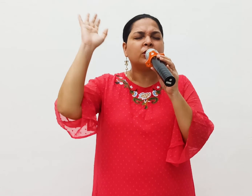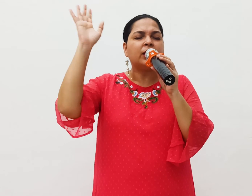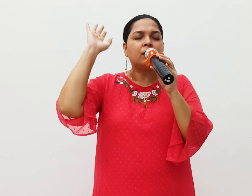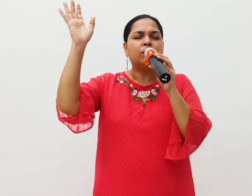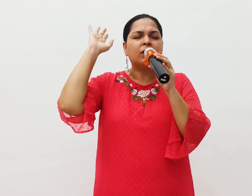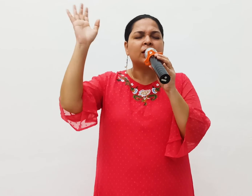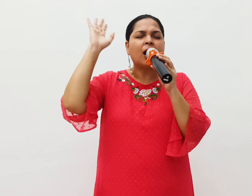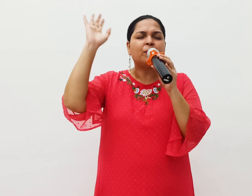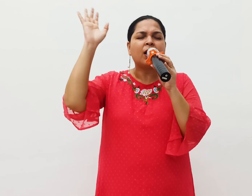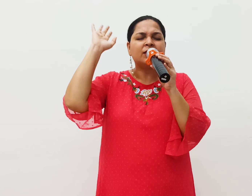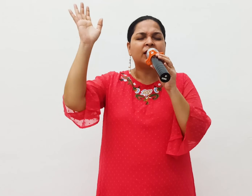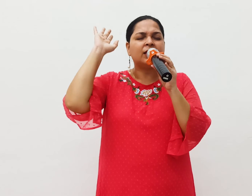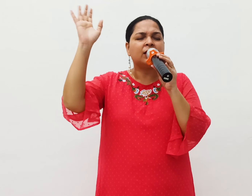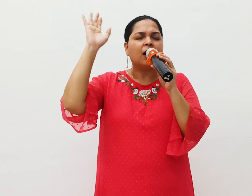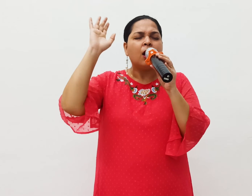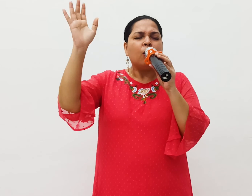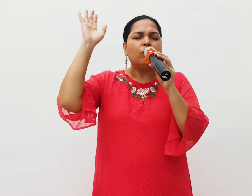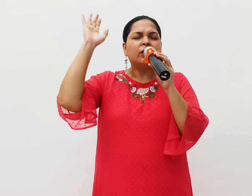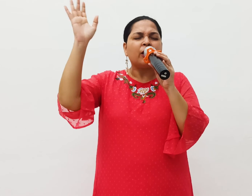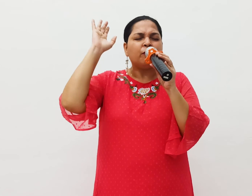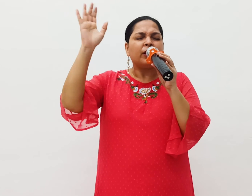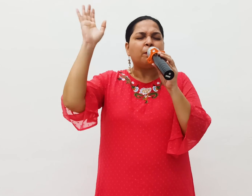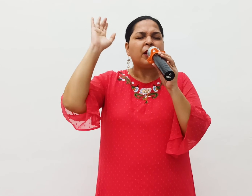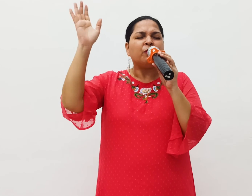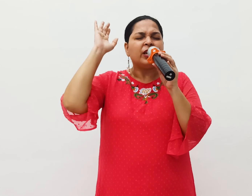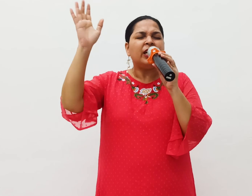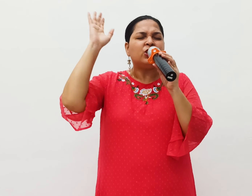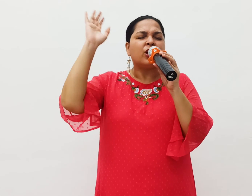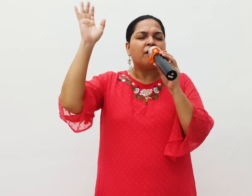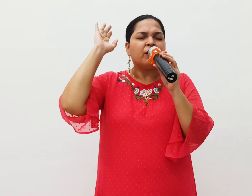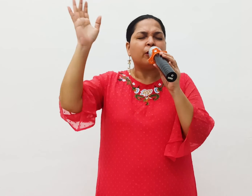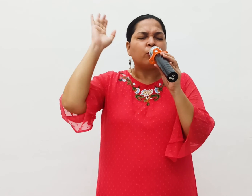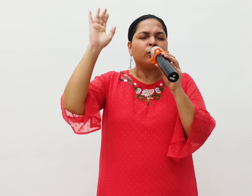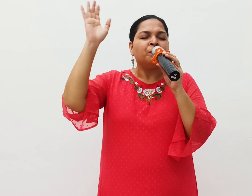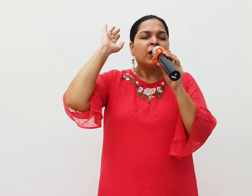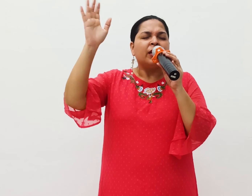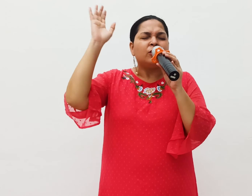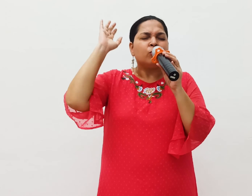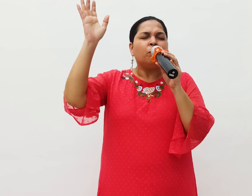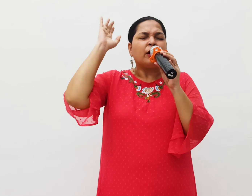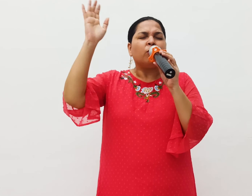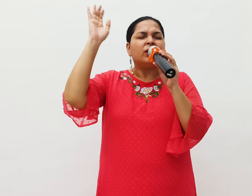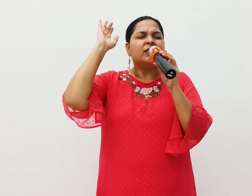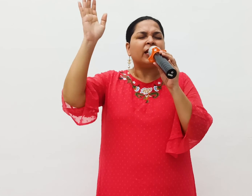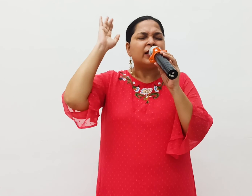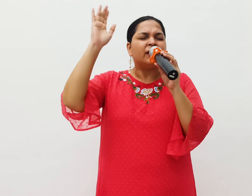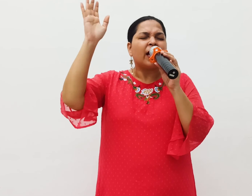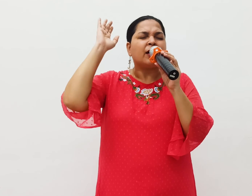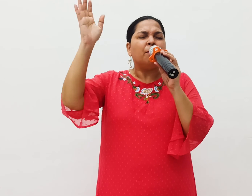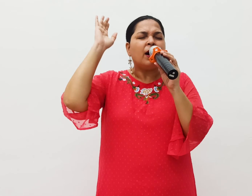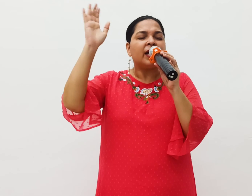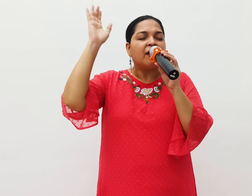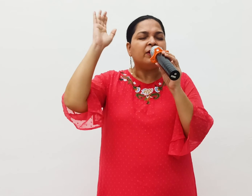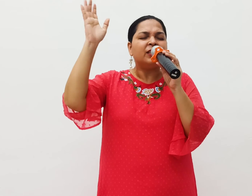bandara bo sitra bo kratap dragas kitrada. Oh, thank you, Father. I pray for each and everyone overall. Yes, so no matter what the sickness